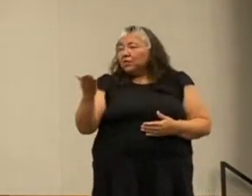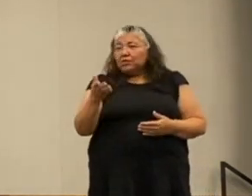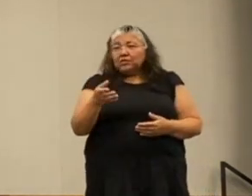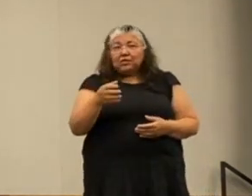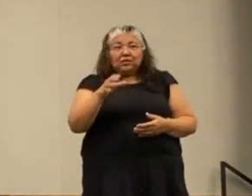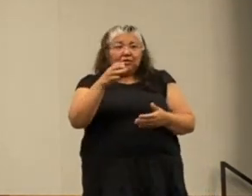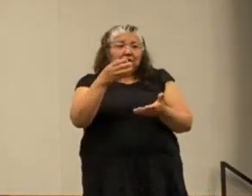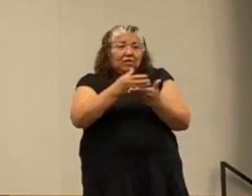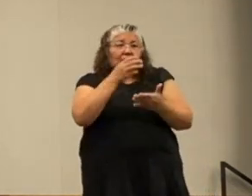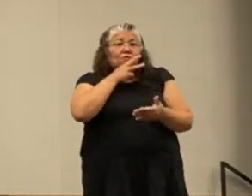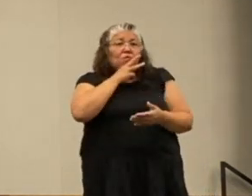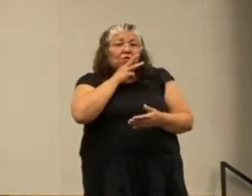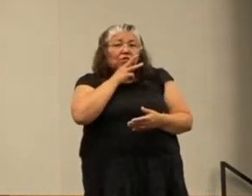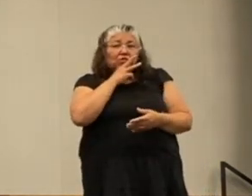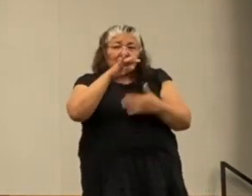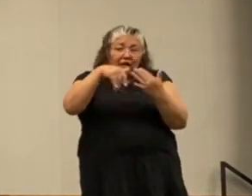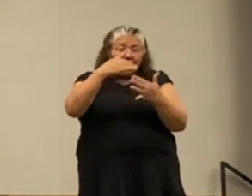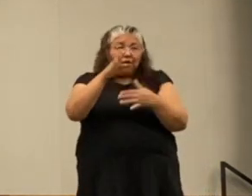hanging out by the rock.